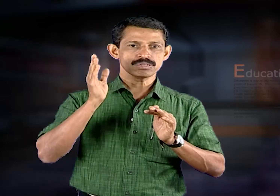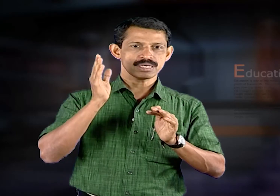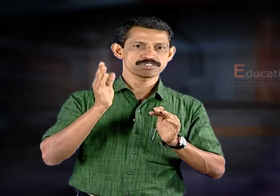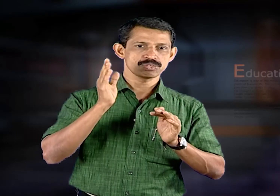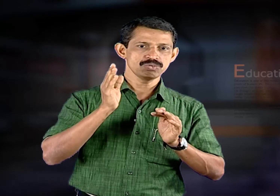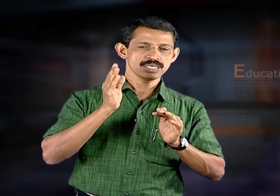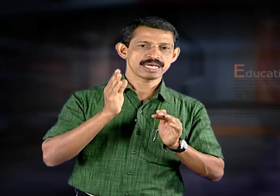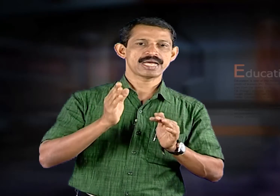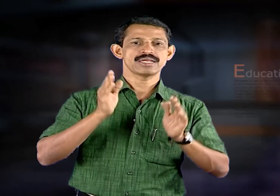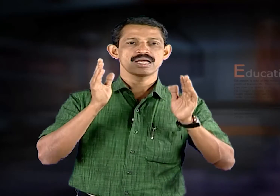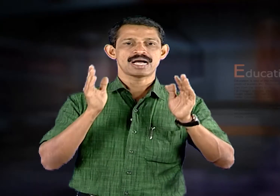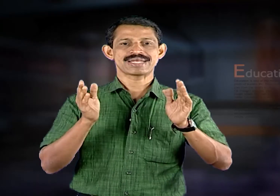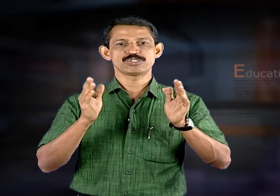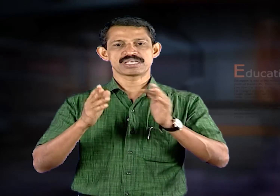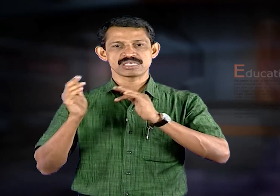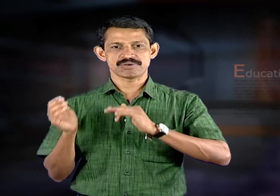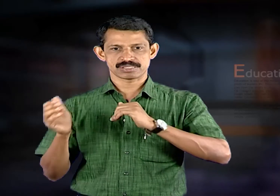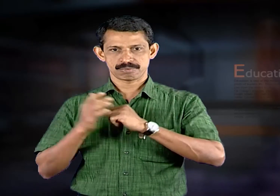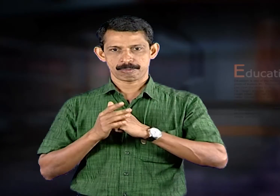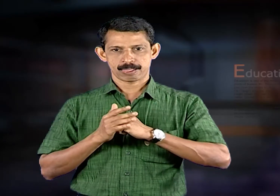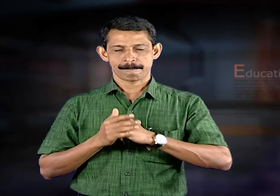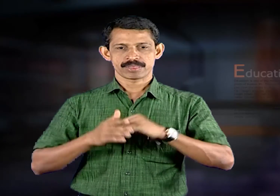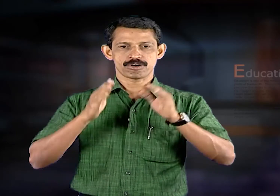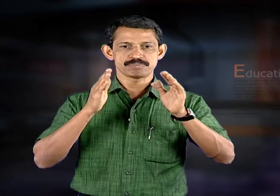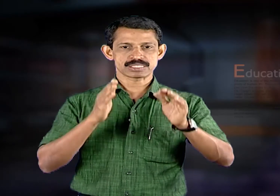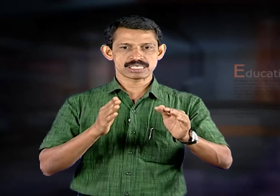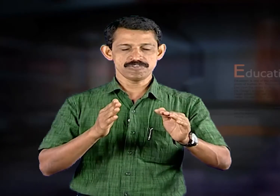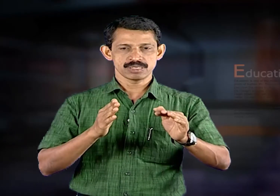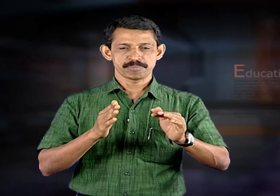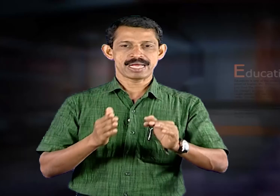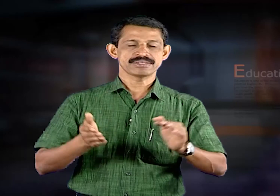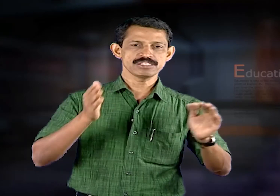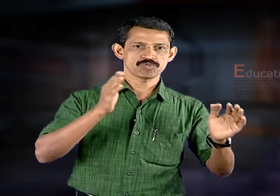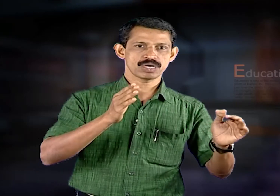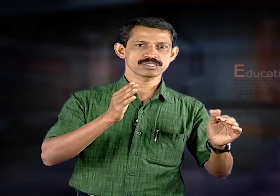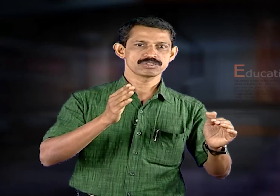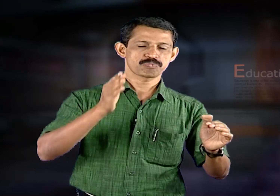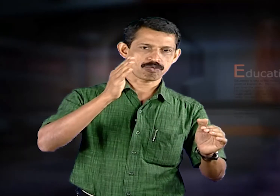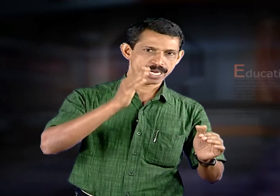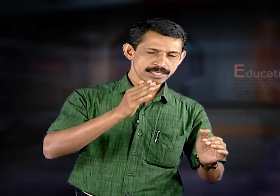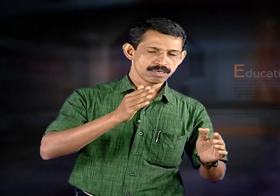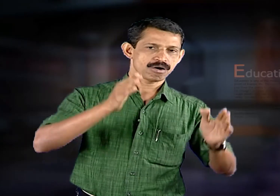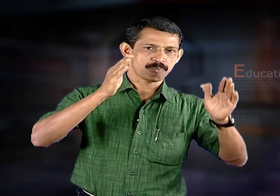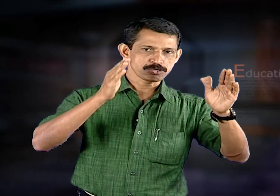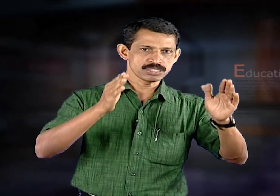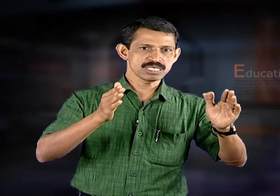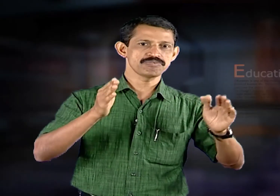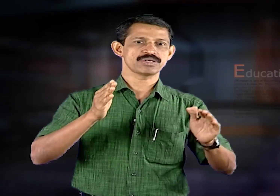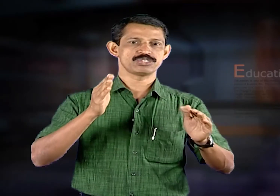at school and higher education levels. The objective behind this was to provide opportunity for